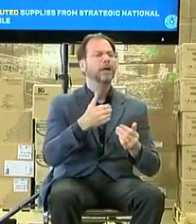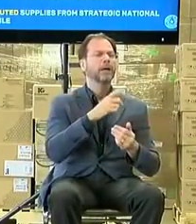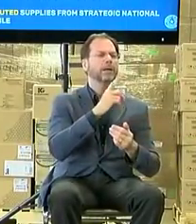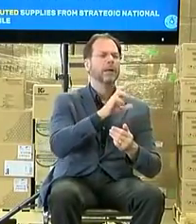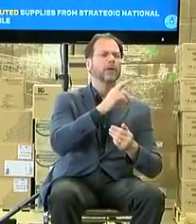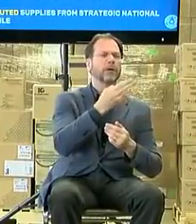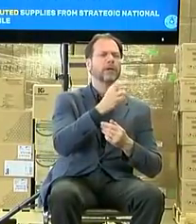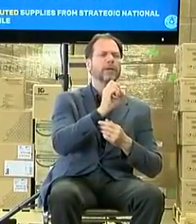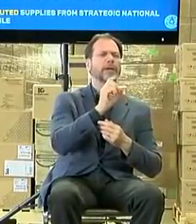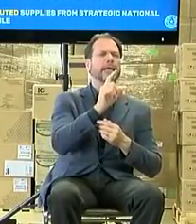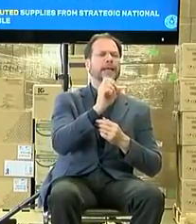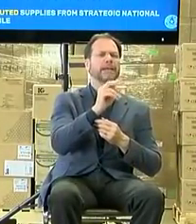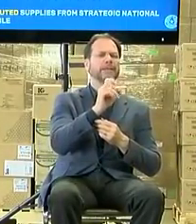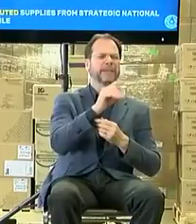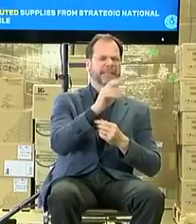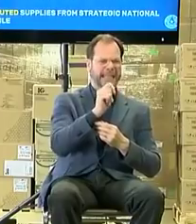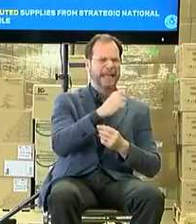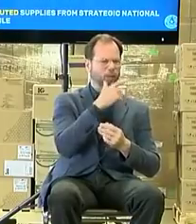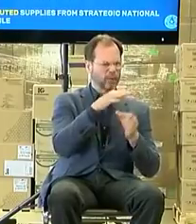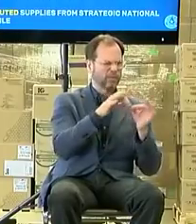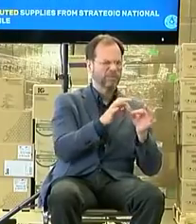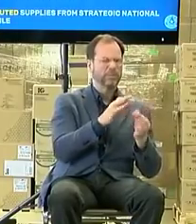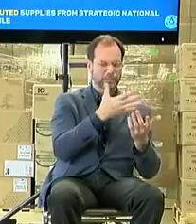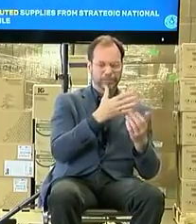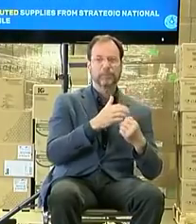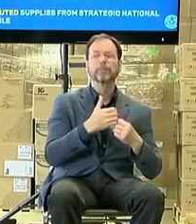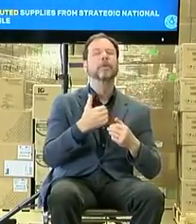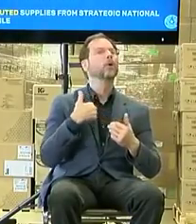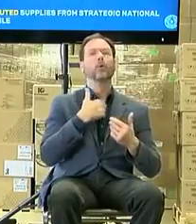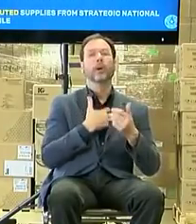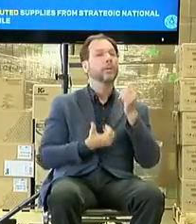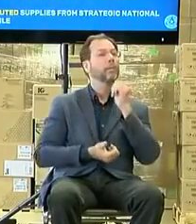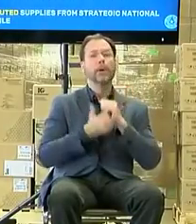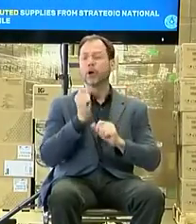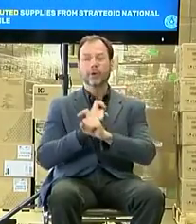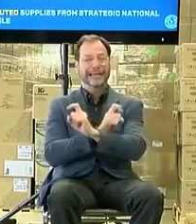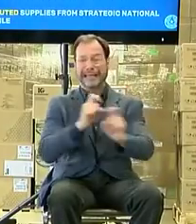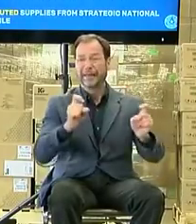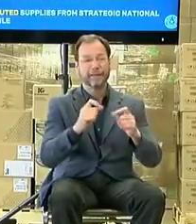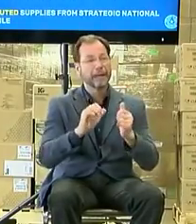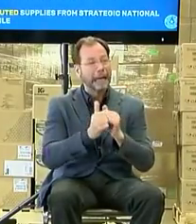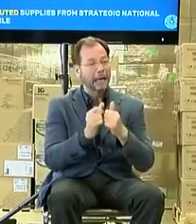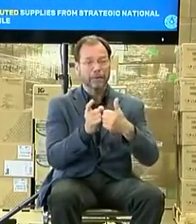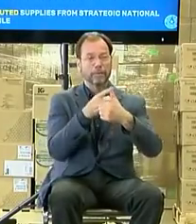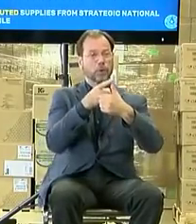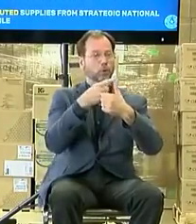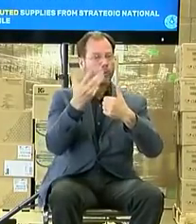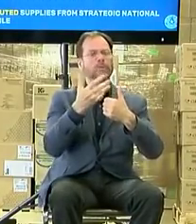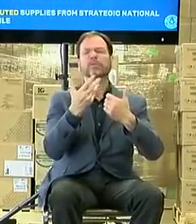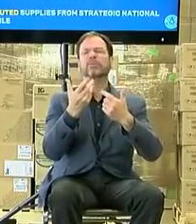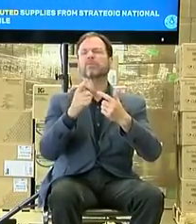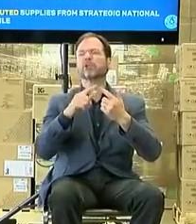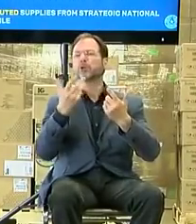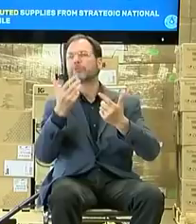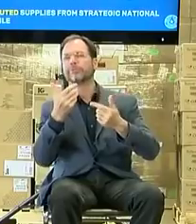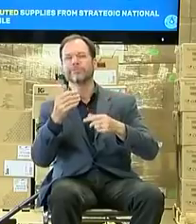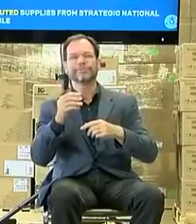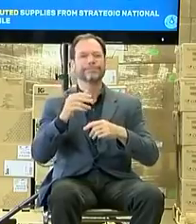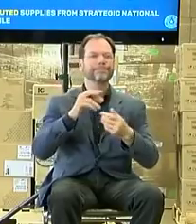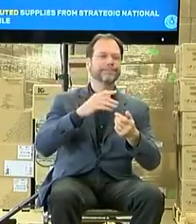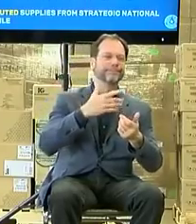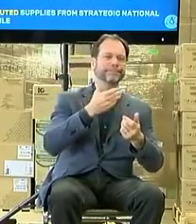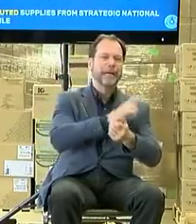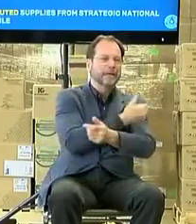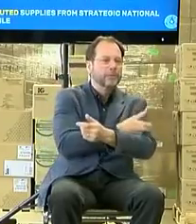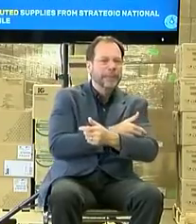second, but we distribute them primarily to healthcare facilities across the state of Texas that need access